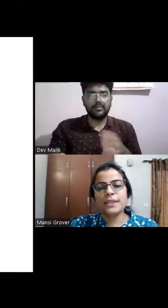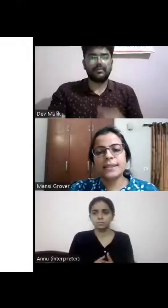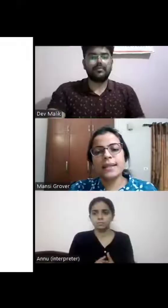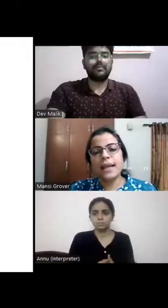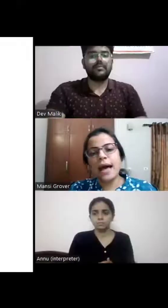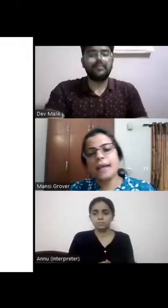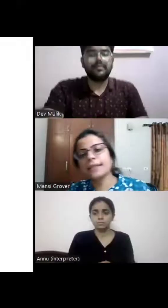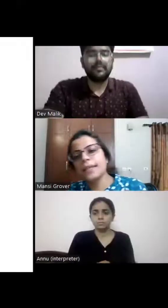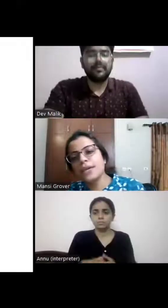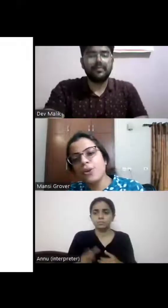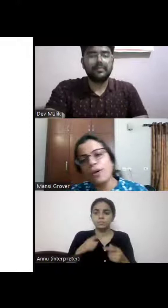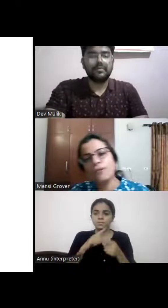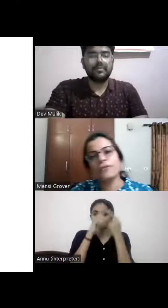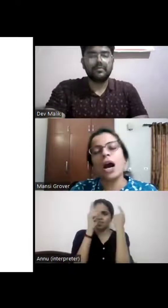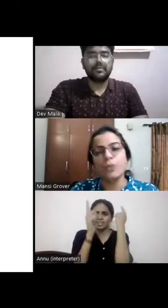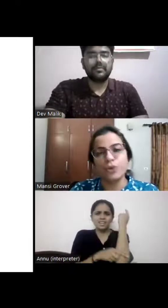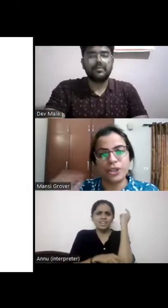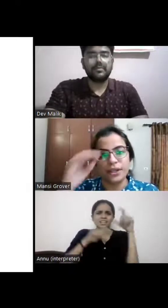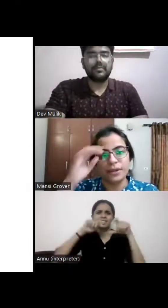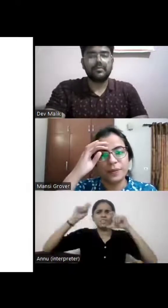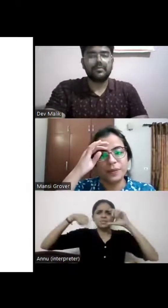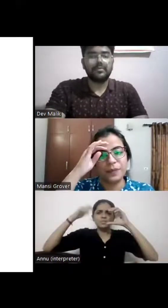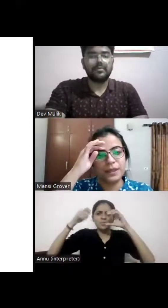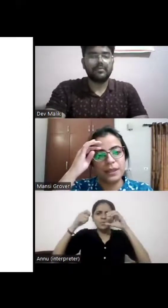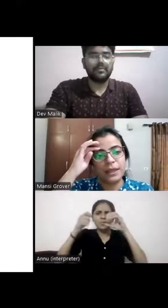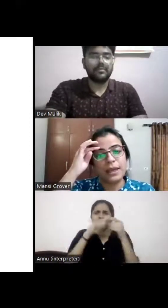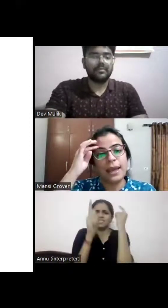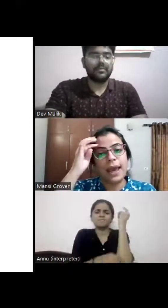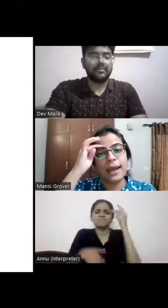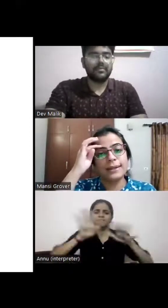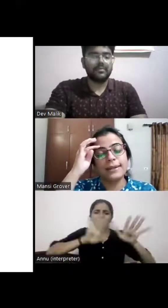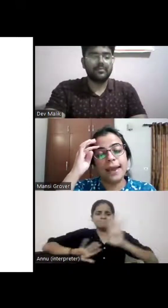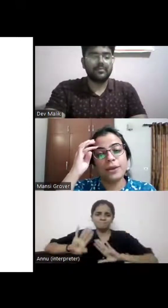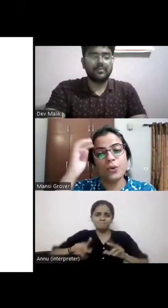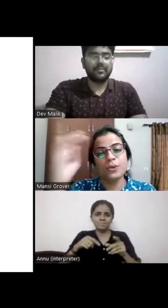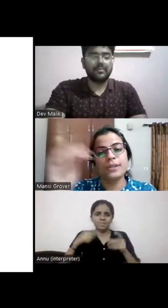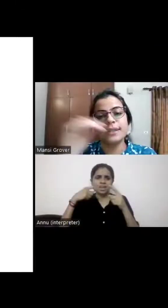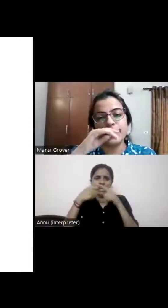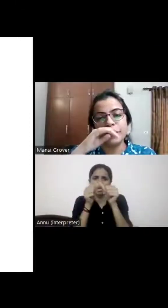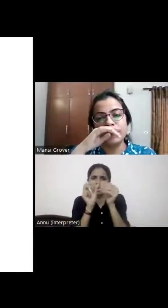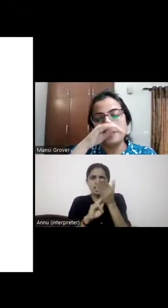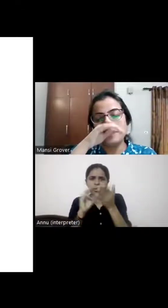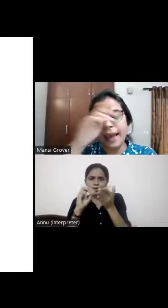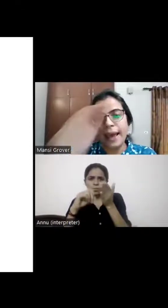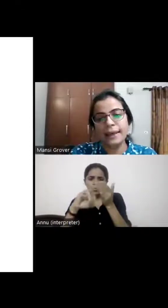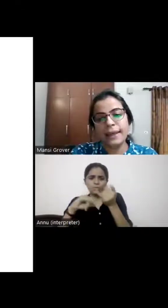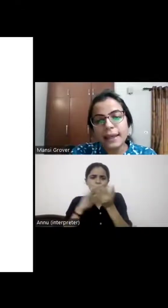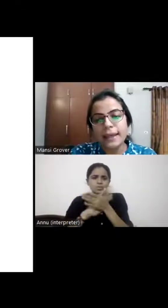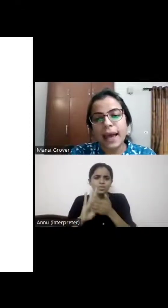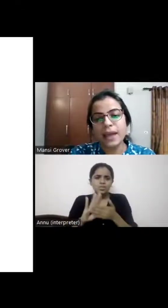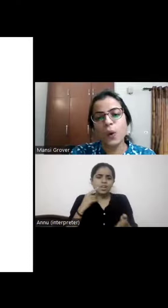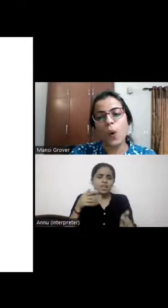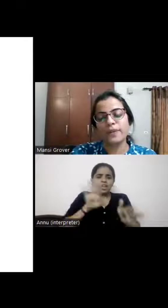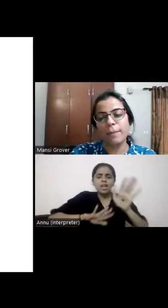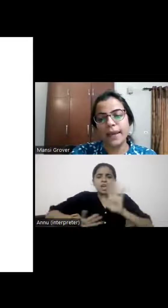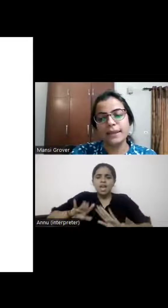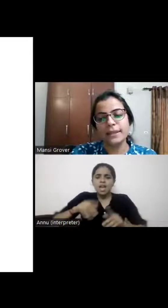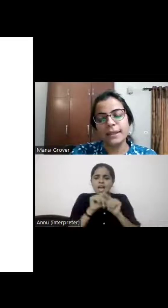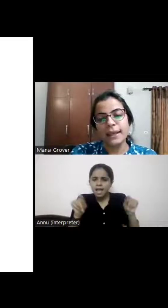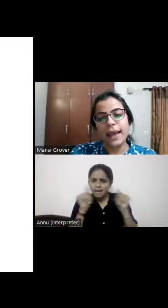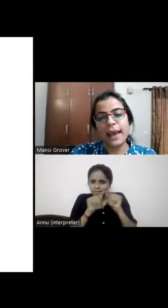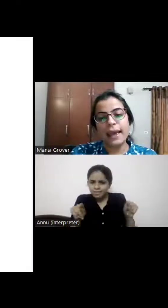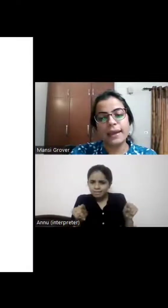So this is the last scene of Khamoshi. And there you would see Annie lying on the